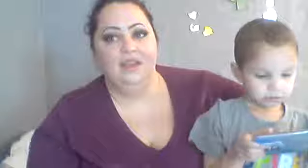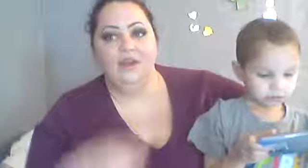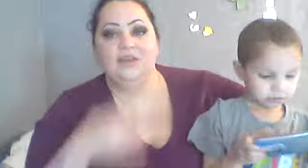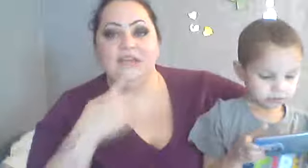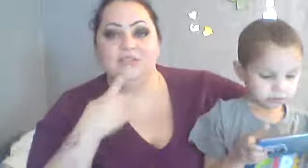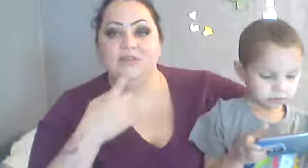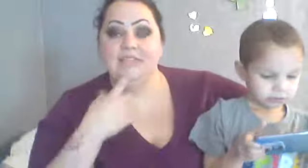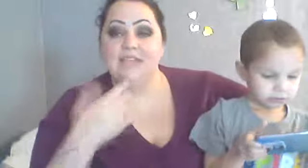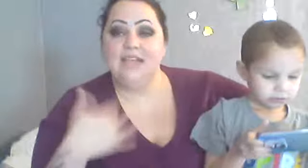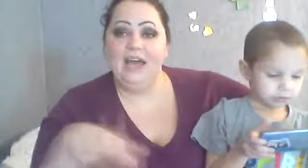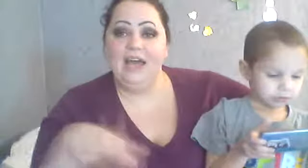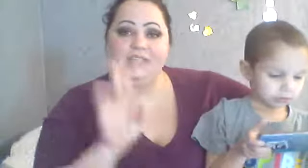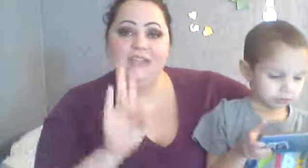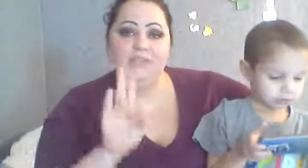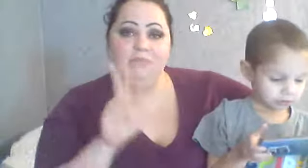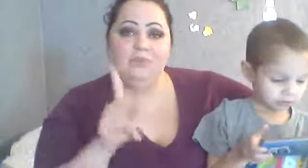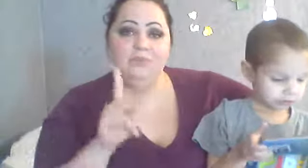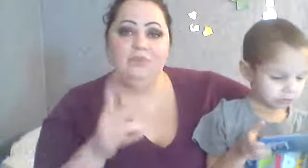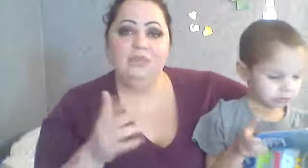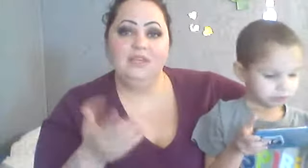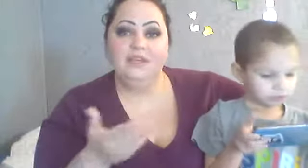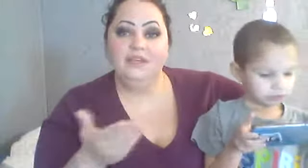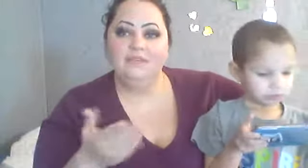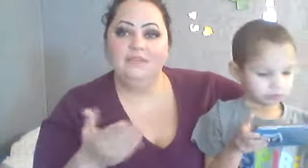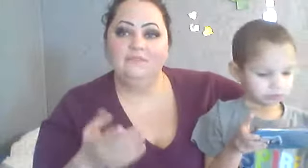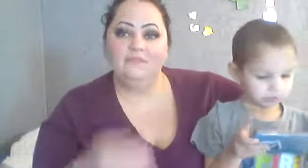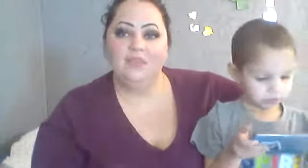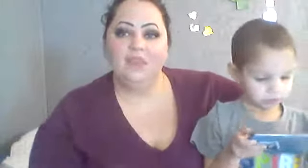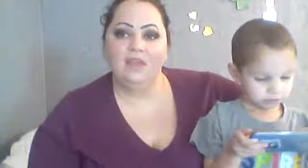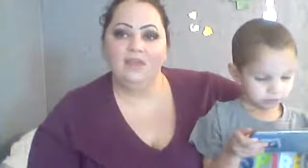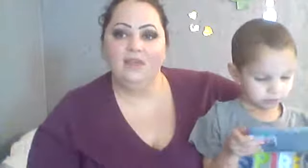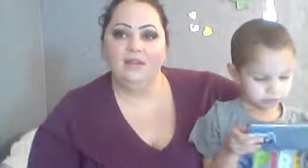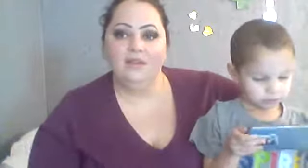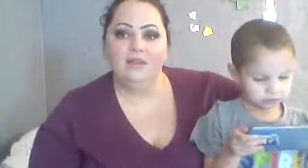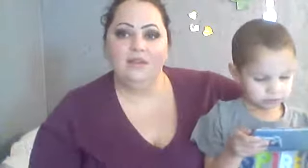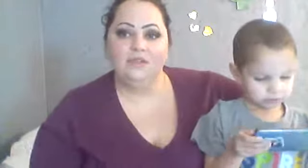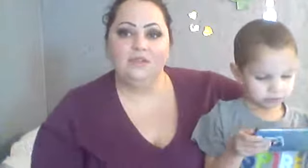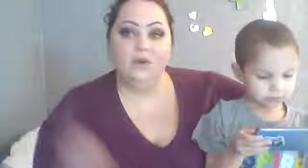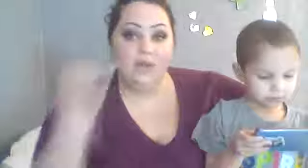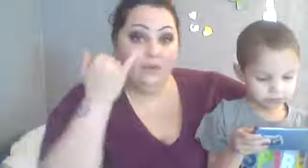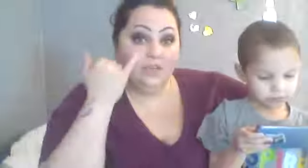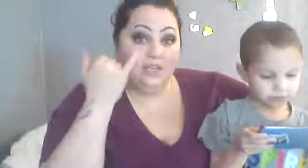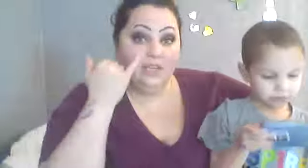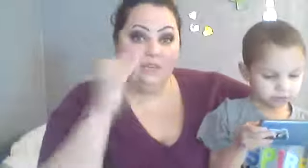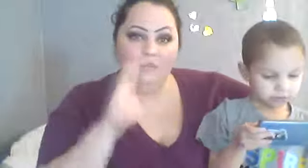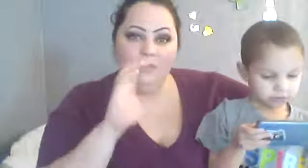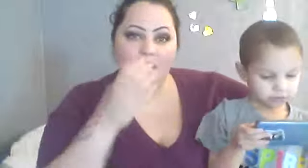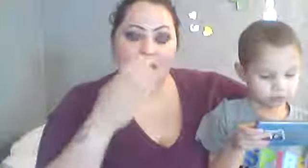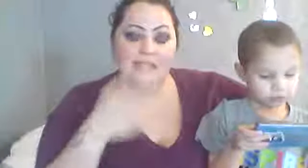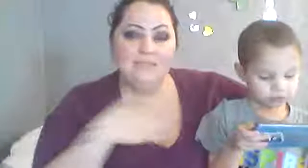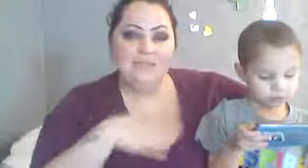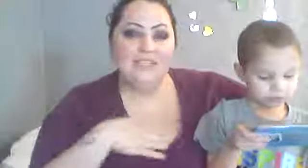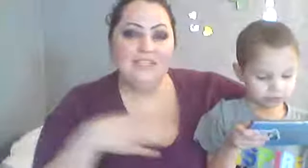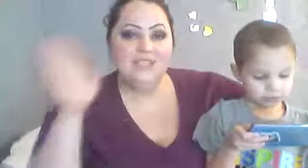Okay, so it says I have 7 people here. So if you're here from class, please just